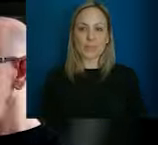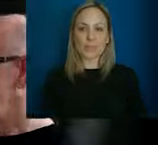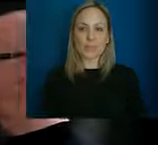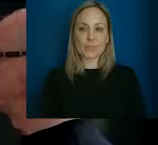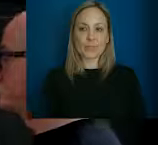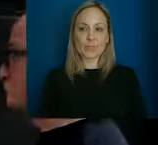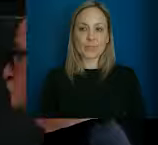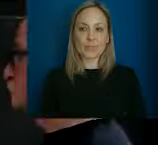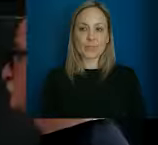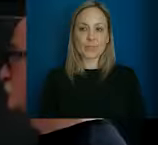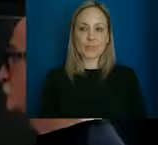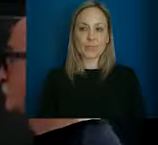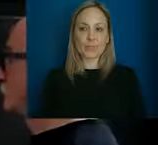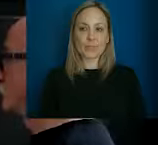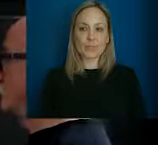and the haptic symbol.